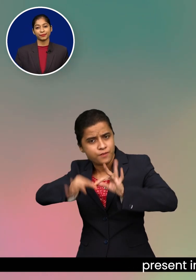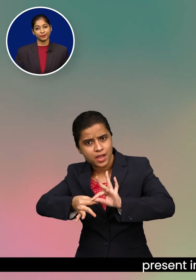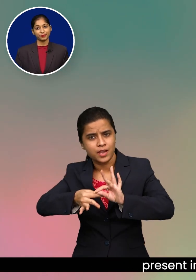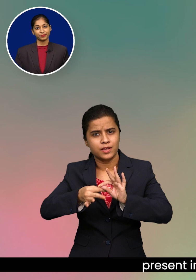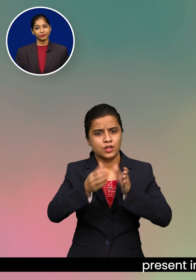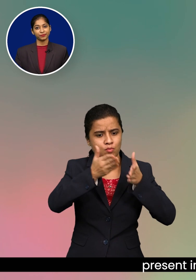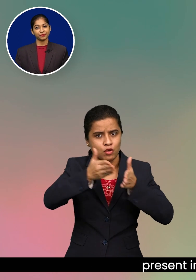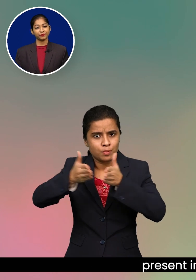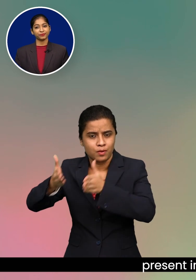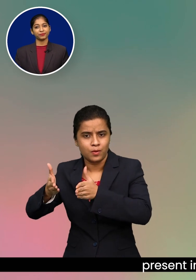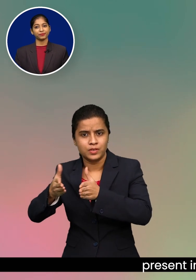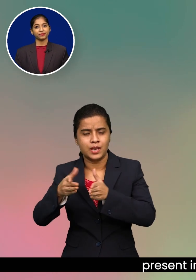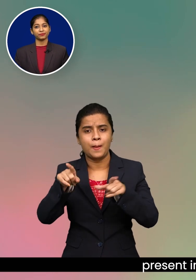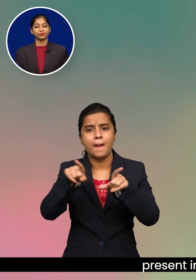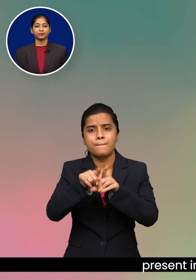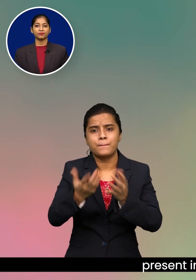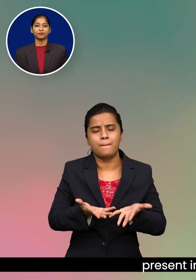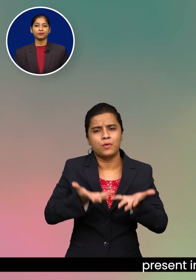mass.